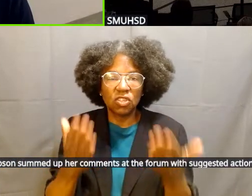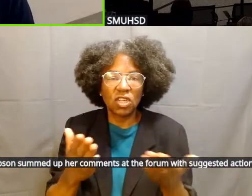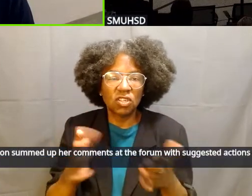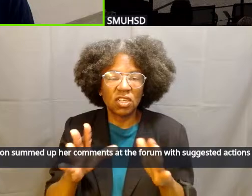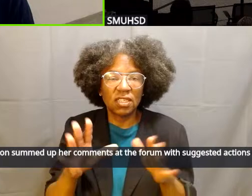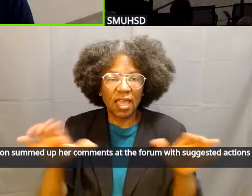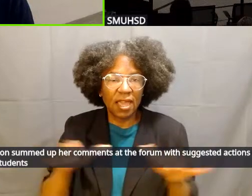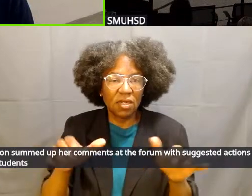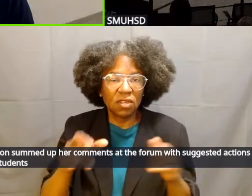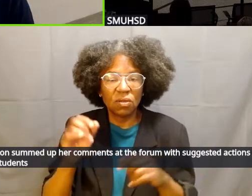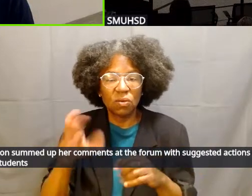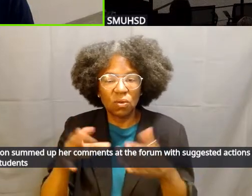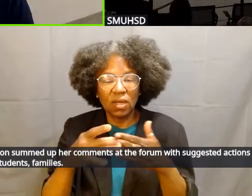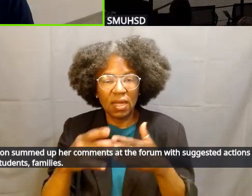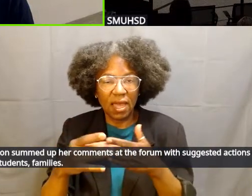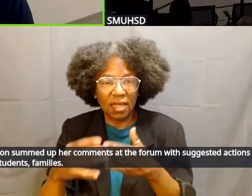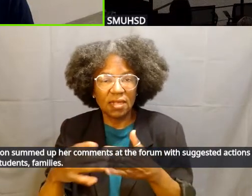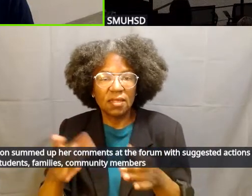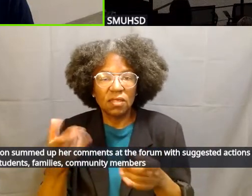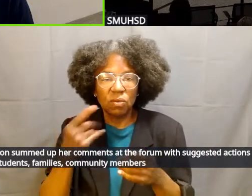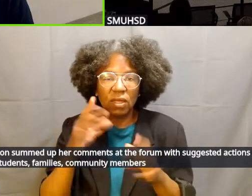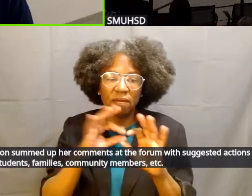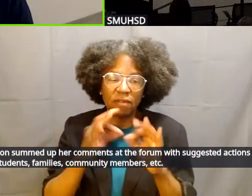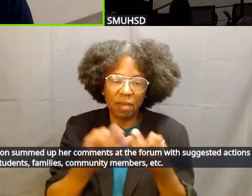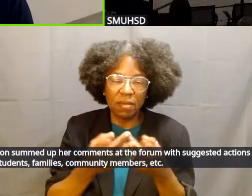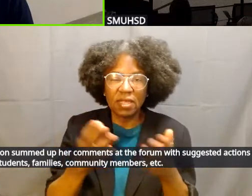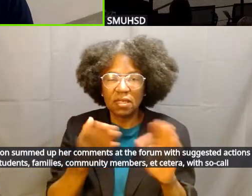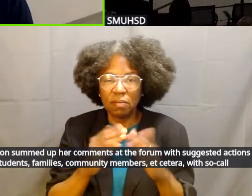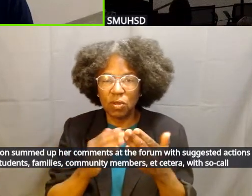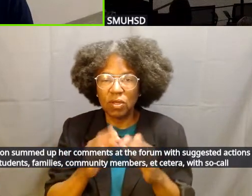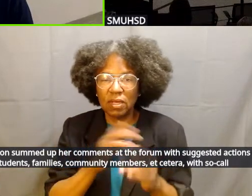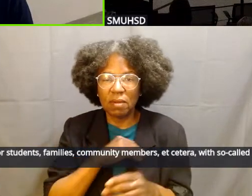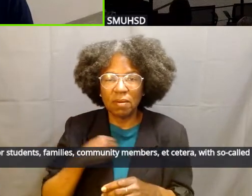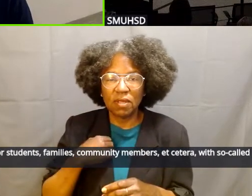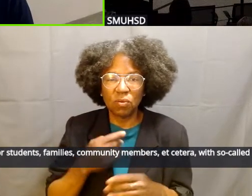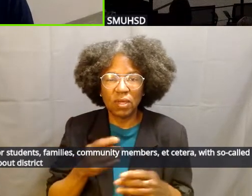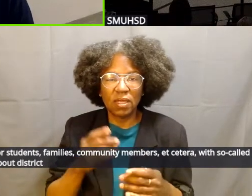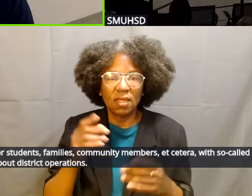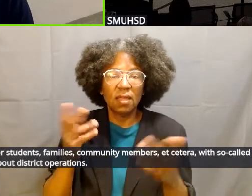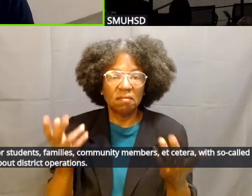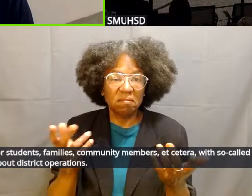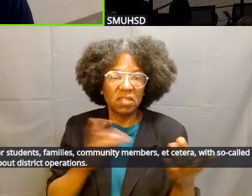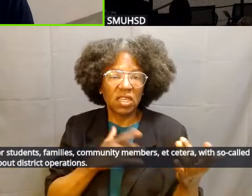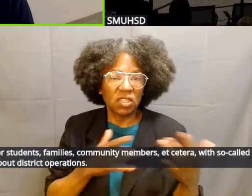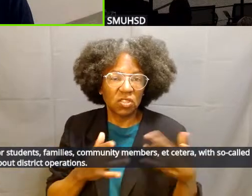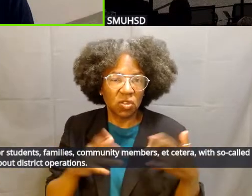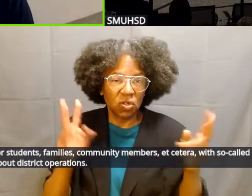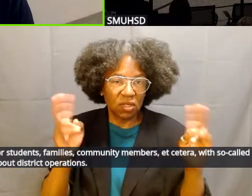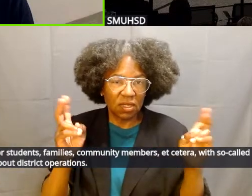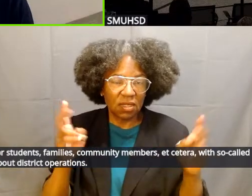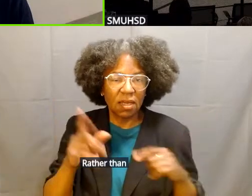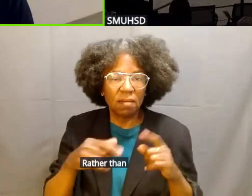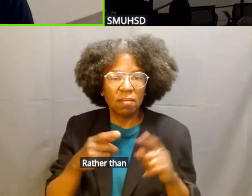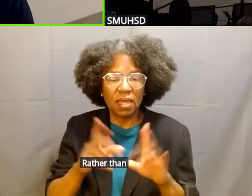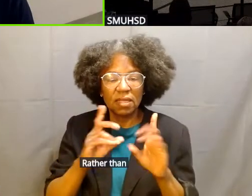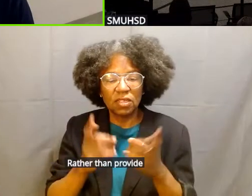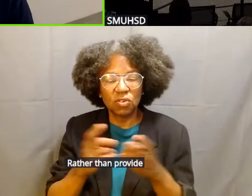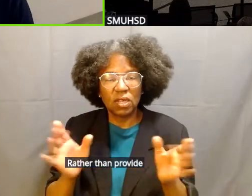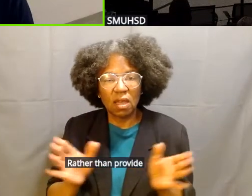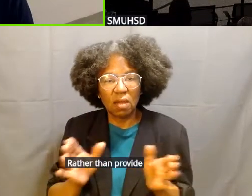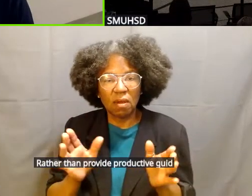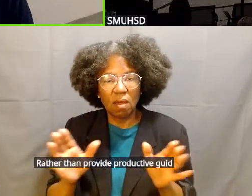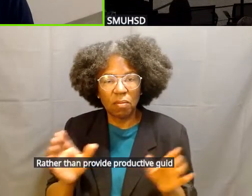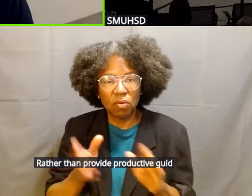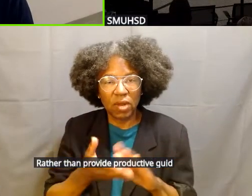students, families, community members, etc., with so-called concerns about district operations. Rather than provide productive guidance on